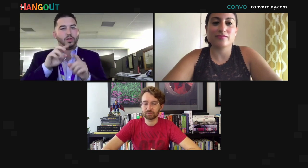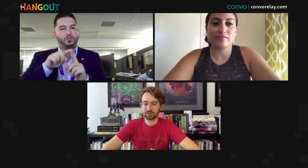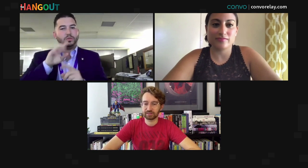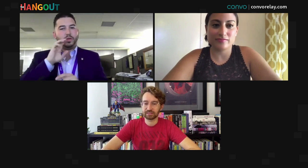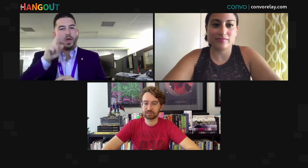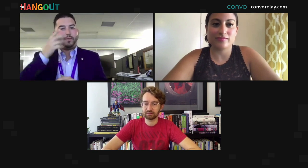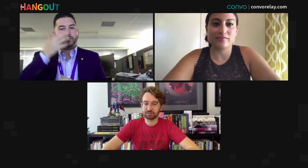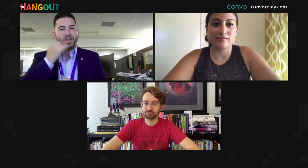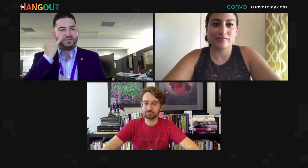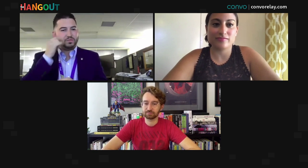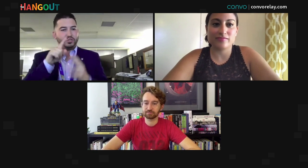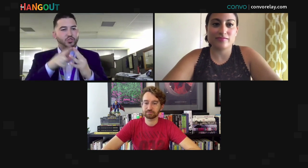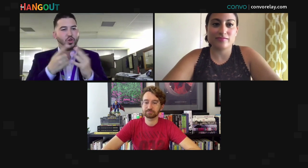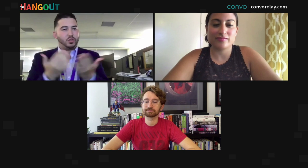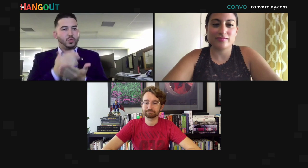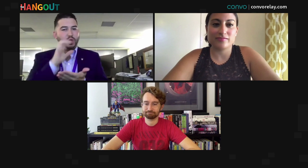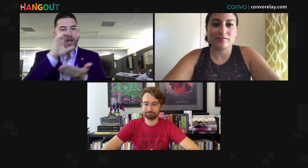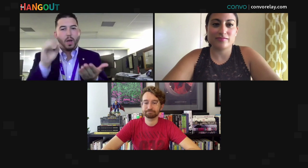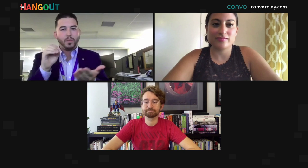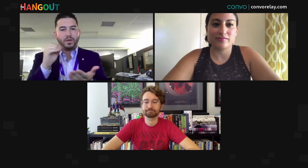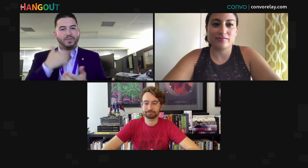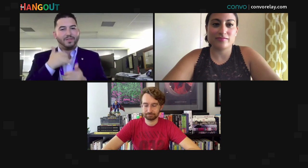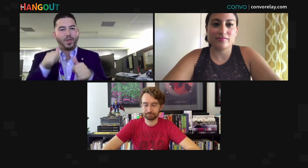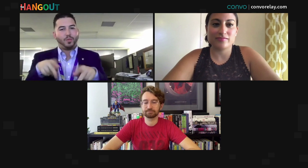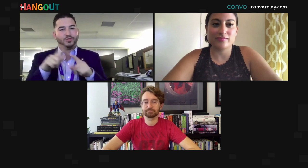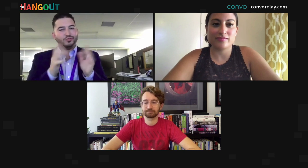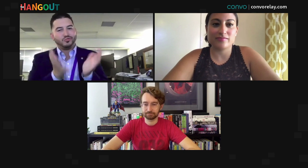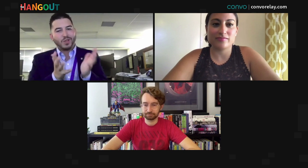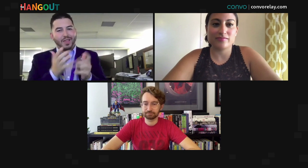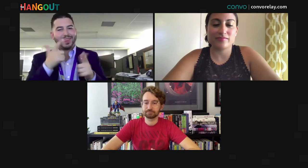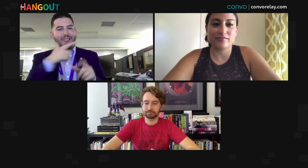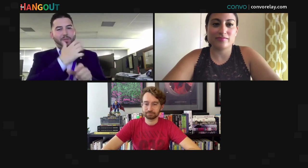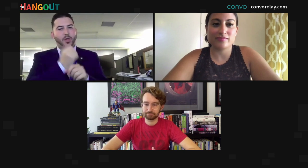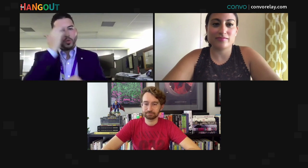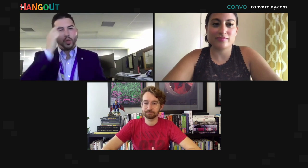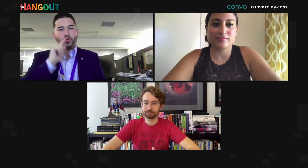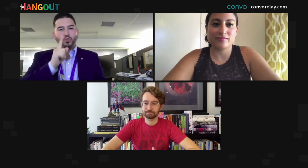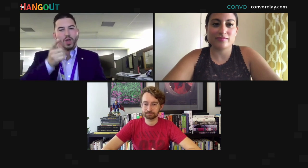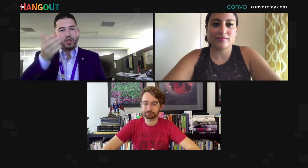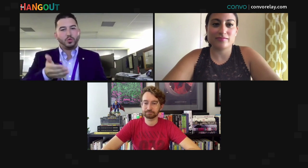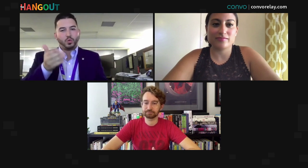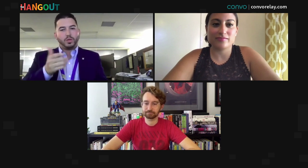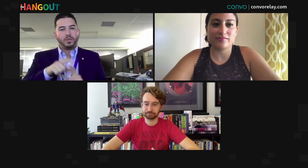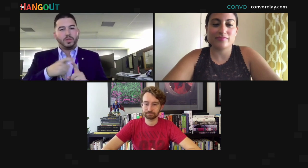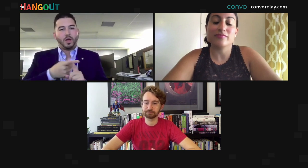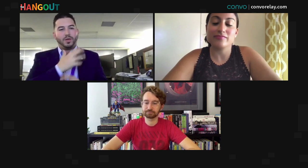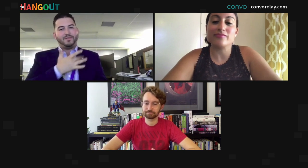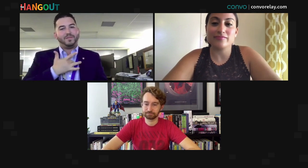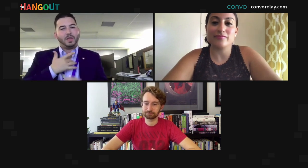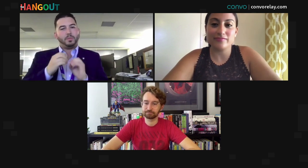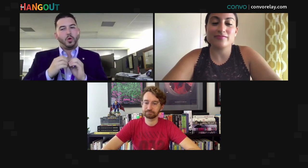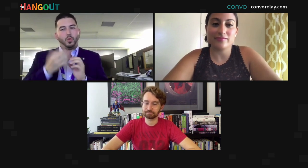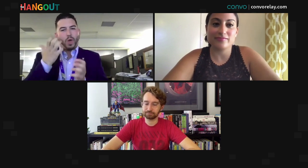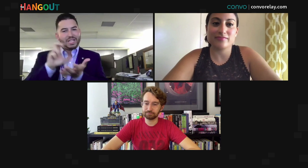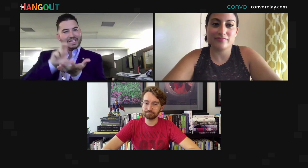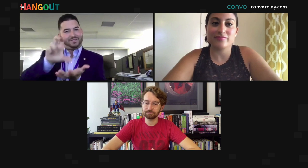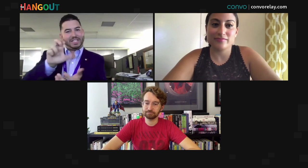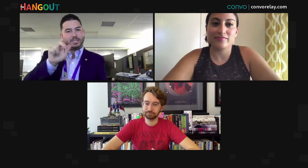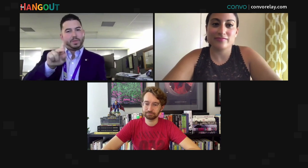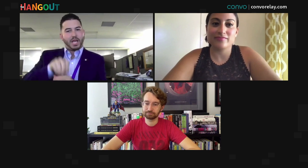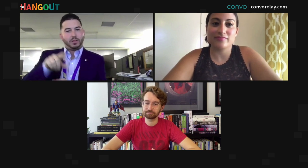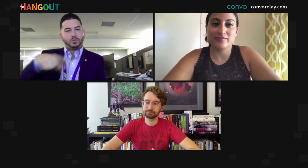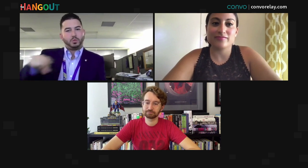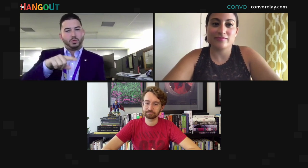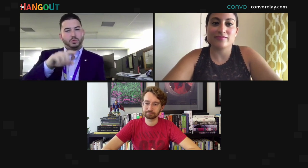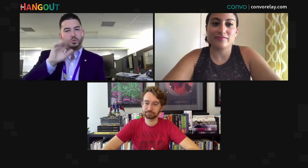there will be more challenges down the line. So it's really important for upfront, if you're going to a new company to have that conversation so they know who you are. And that